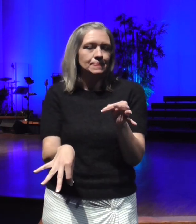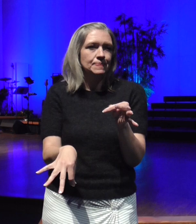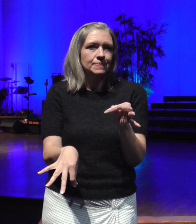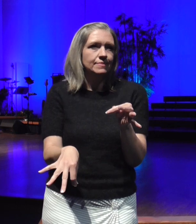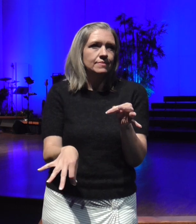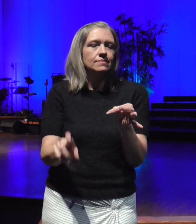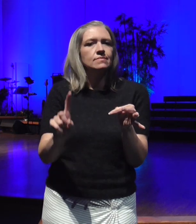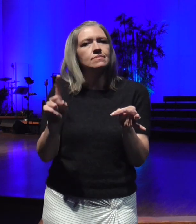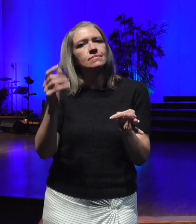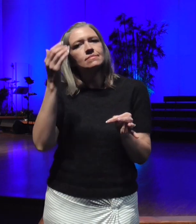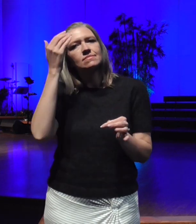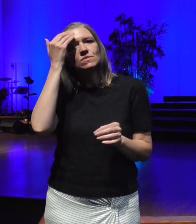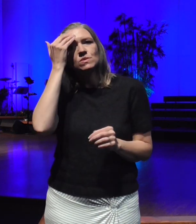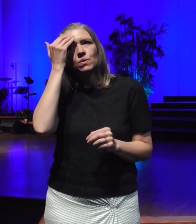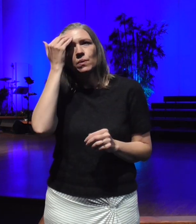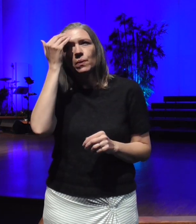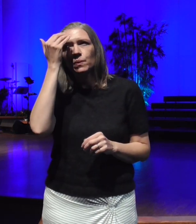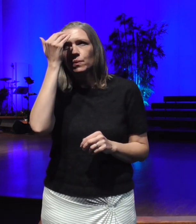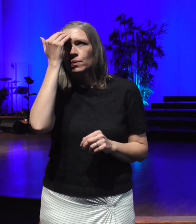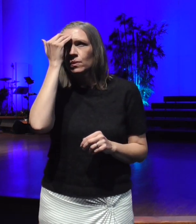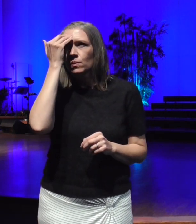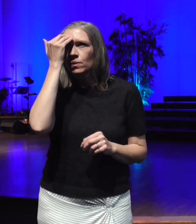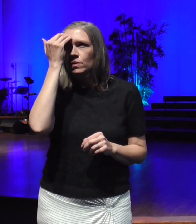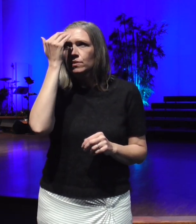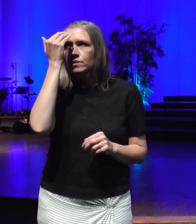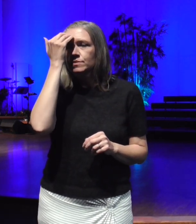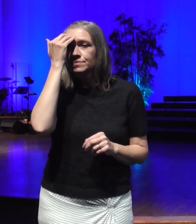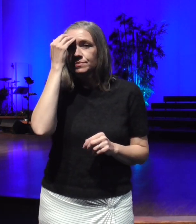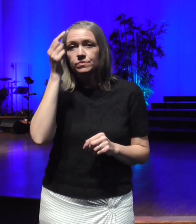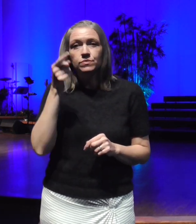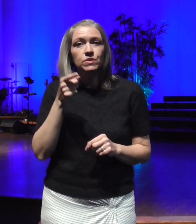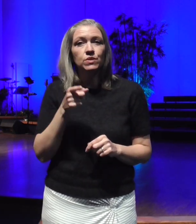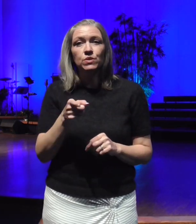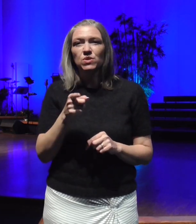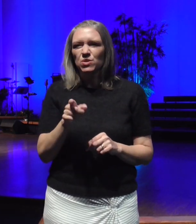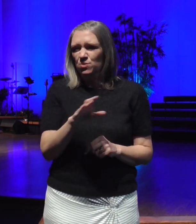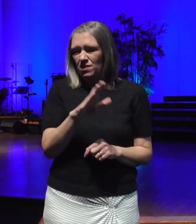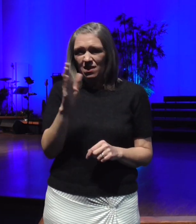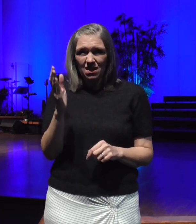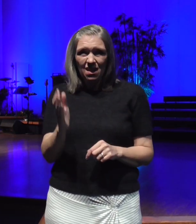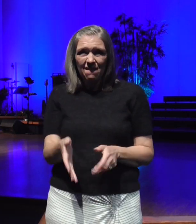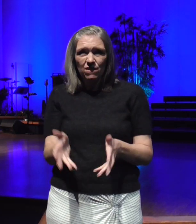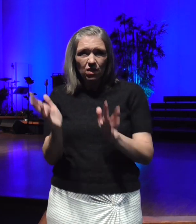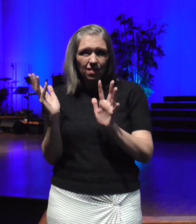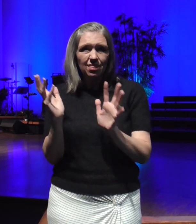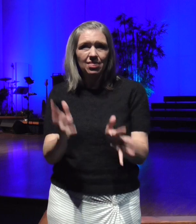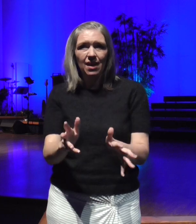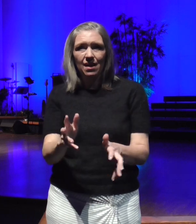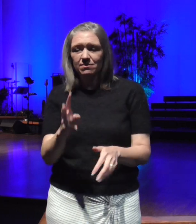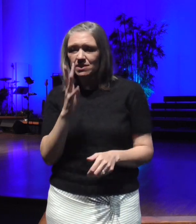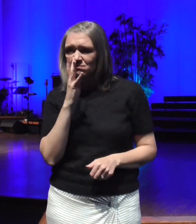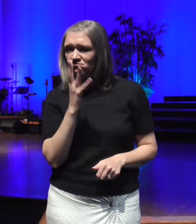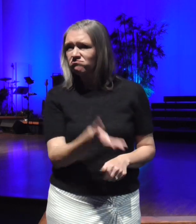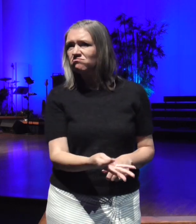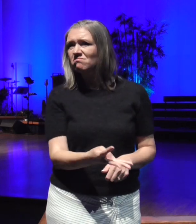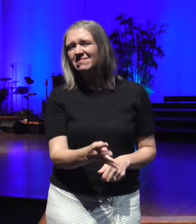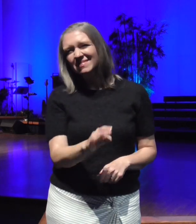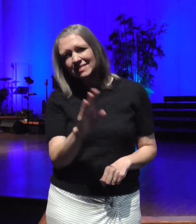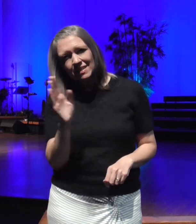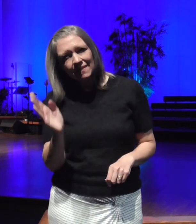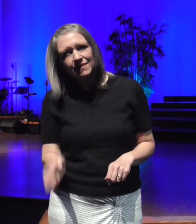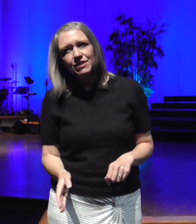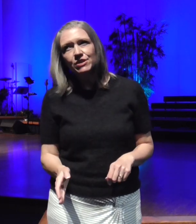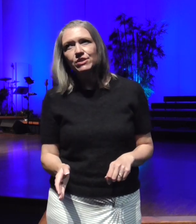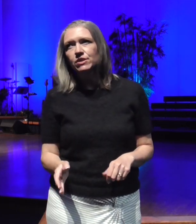is know that you were never left behind in